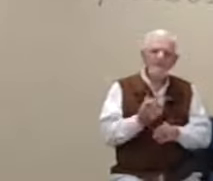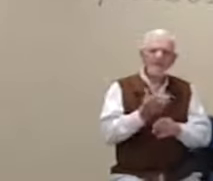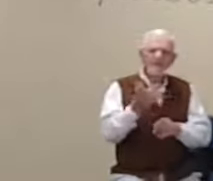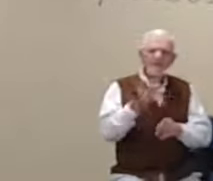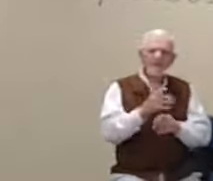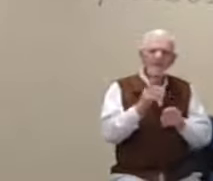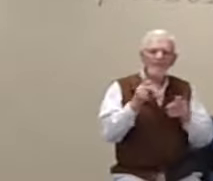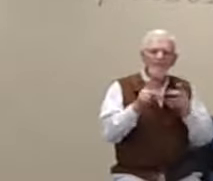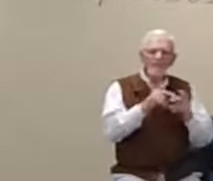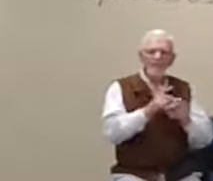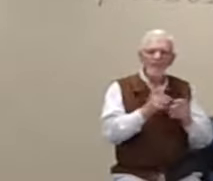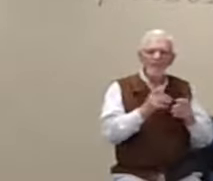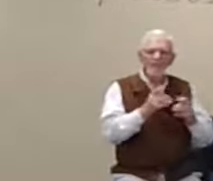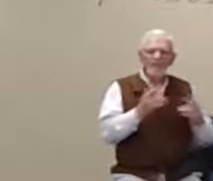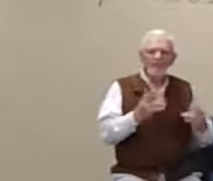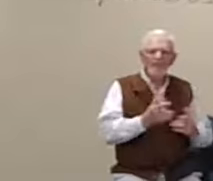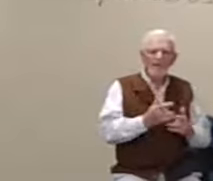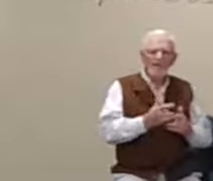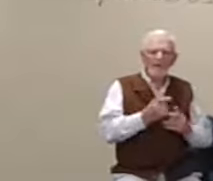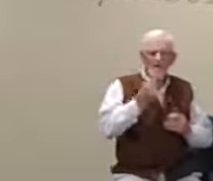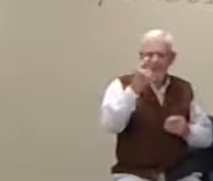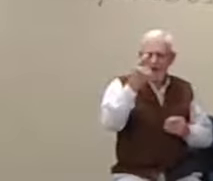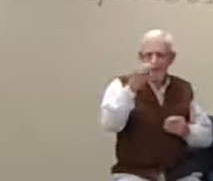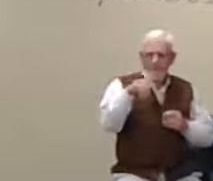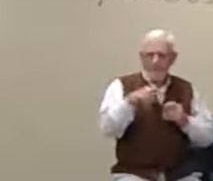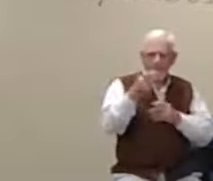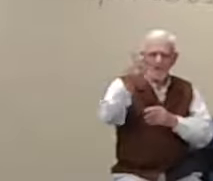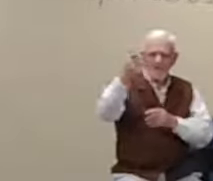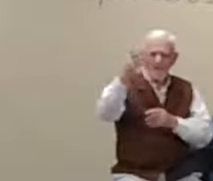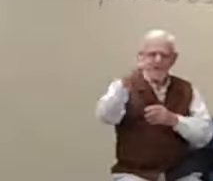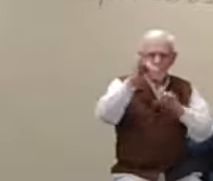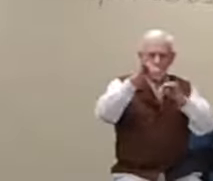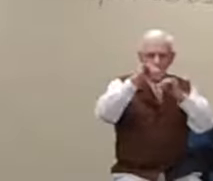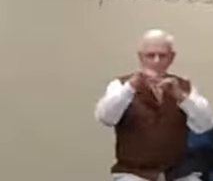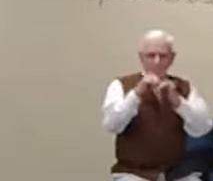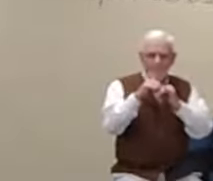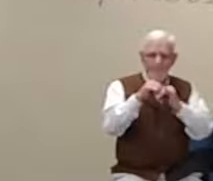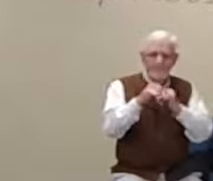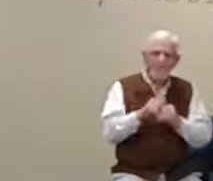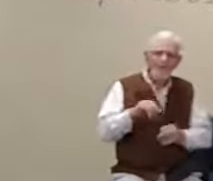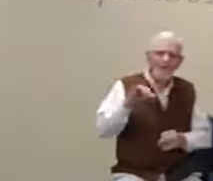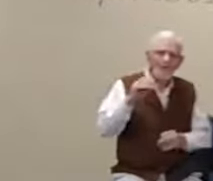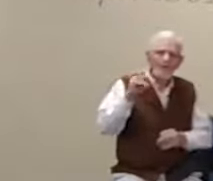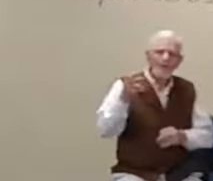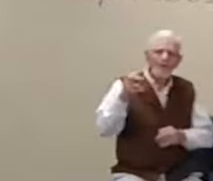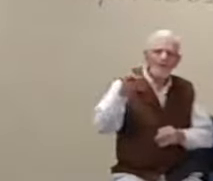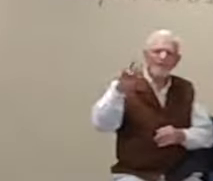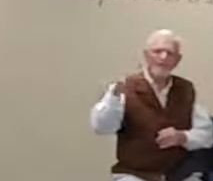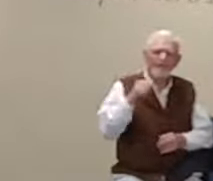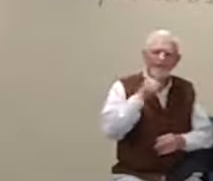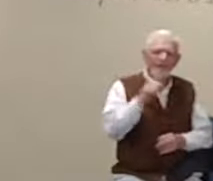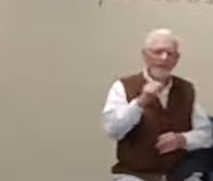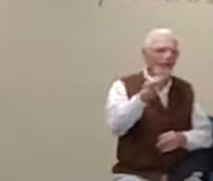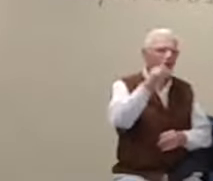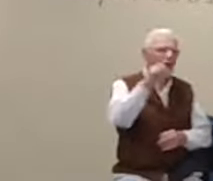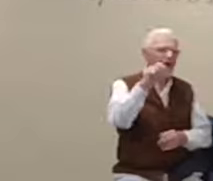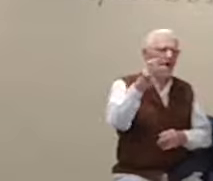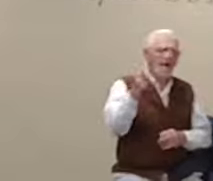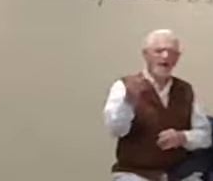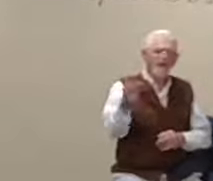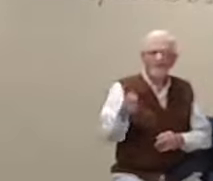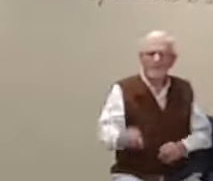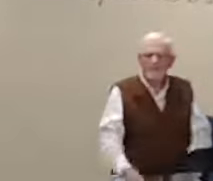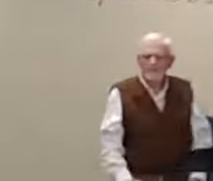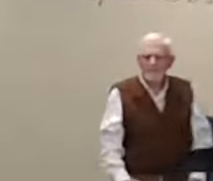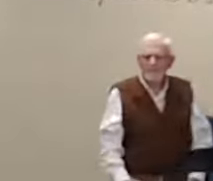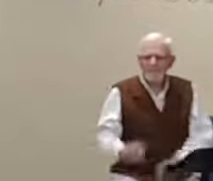they call God. Okay? Now Jehovah is not Allah. All right?